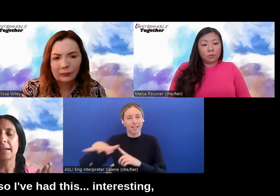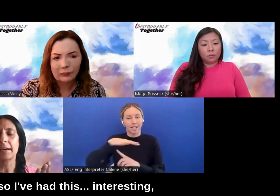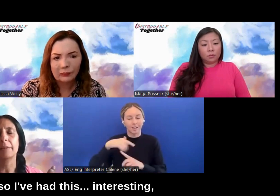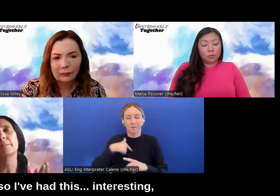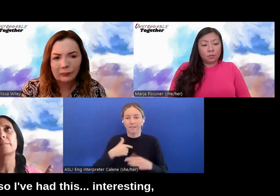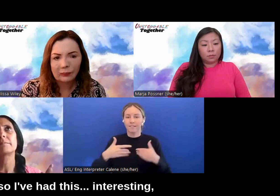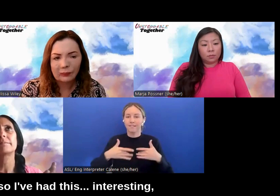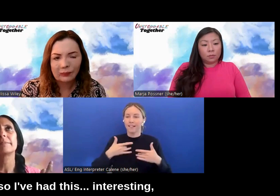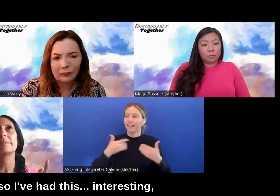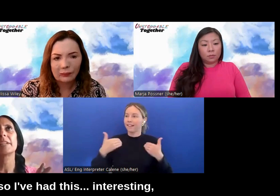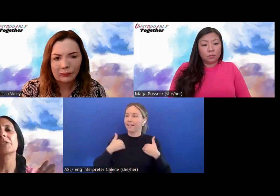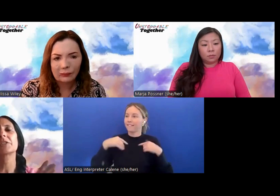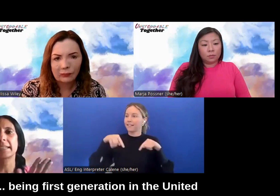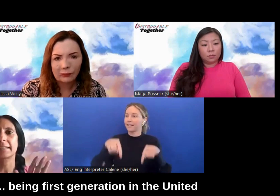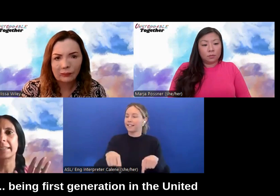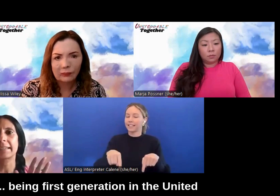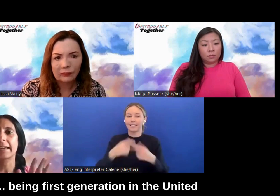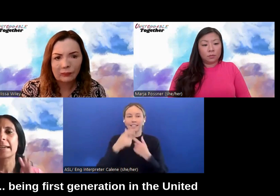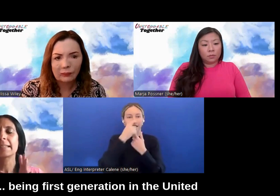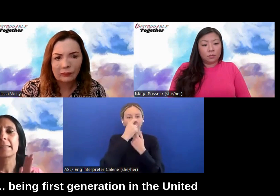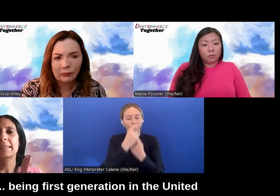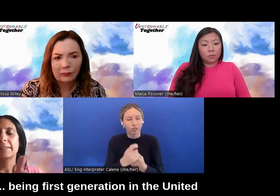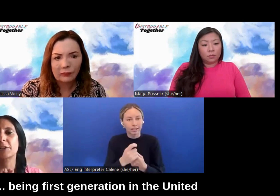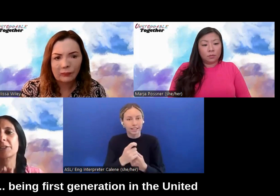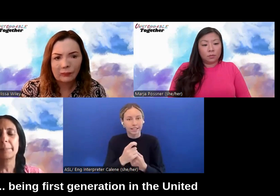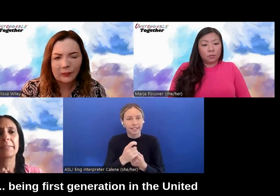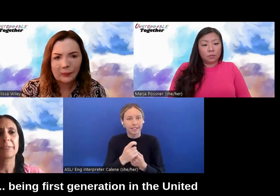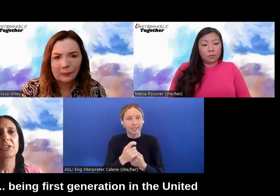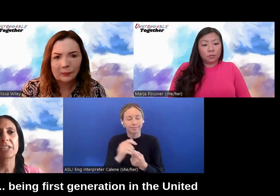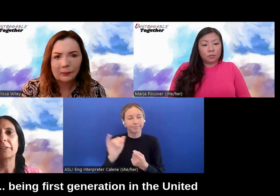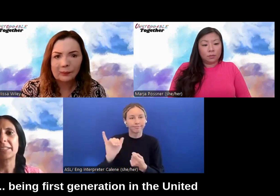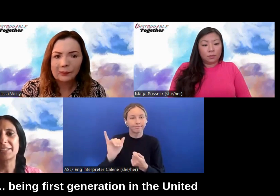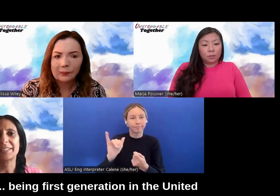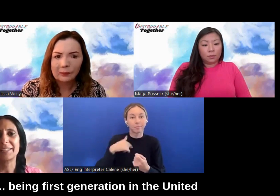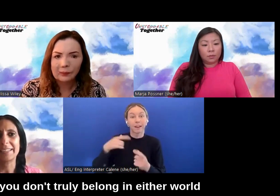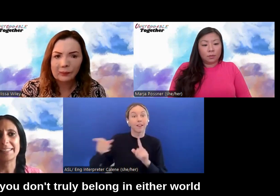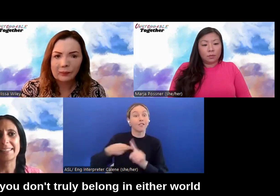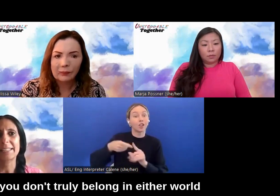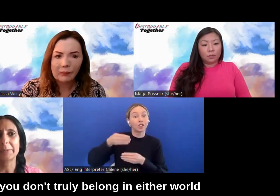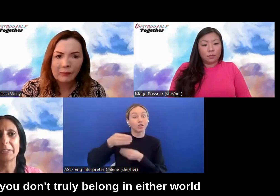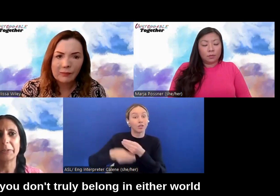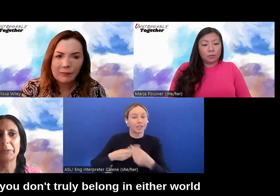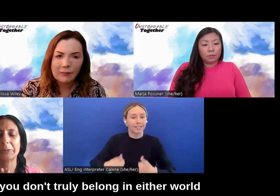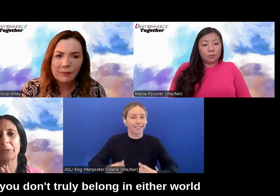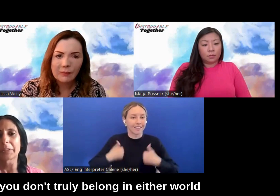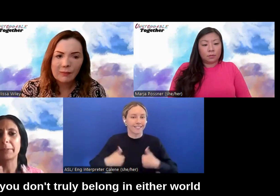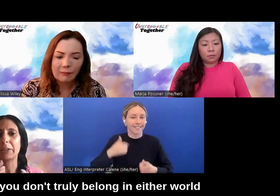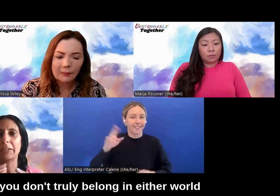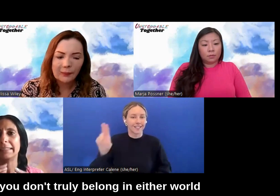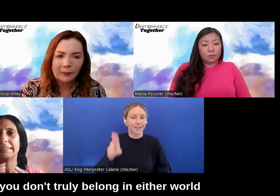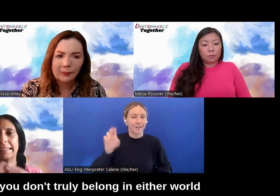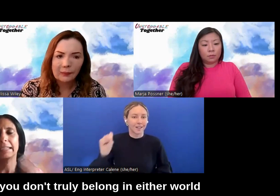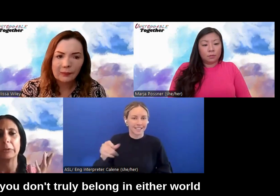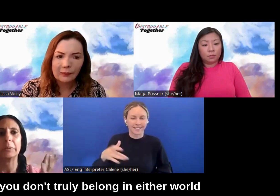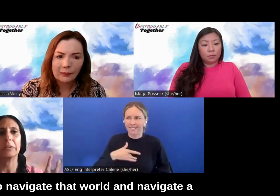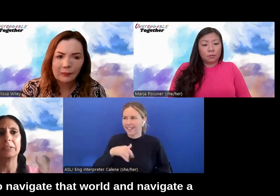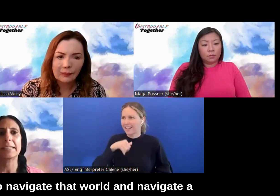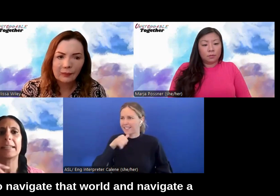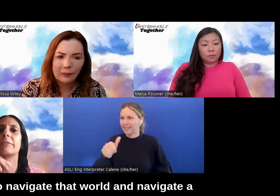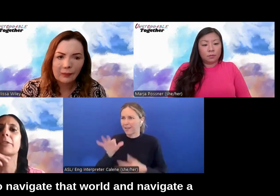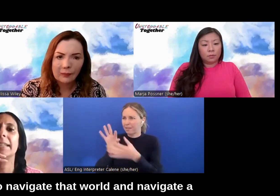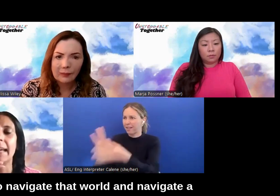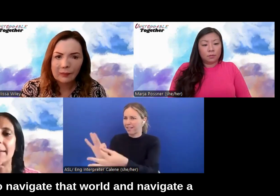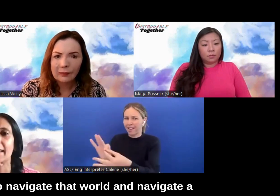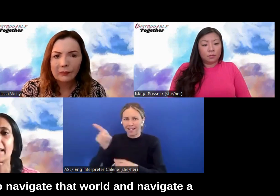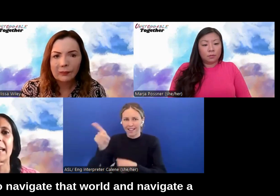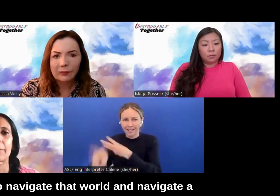this interesting, like, being first generation in the United States, where you don't truly belong in either world,